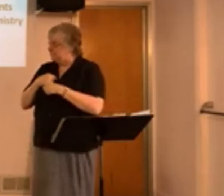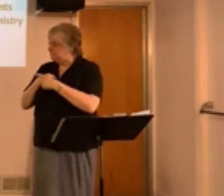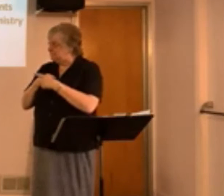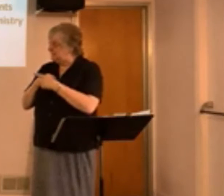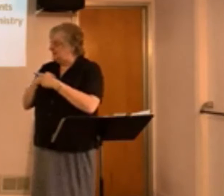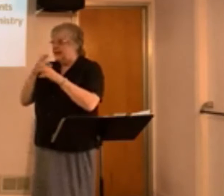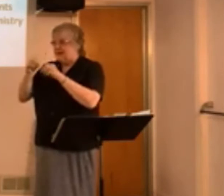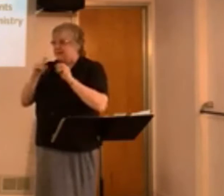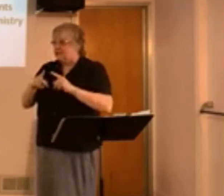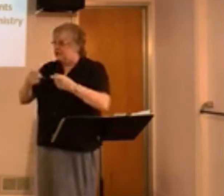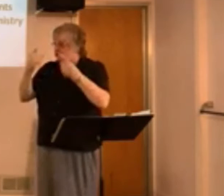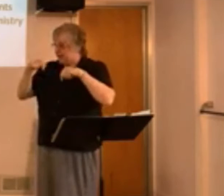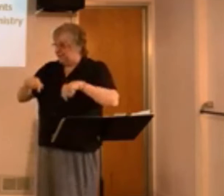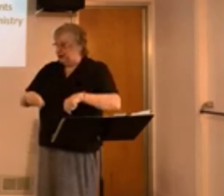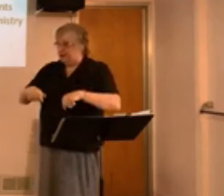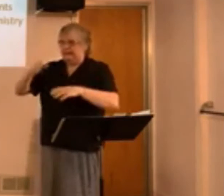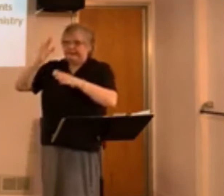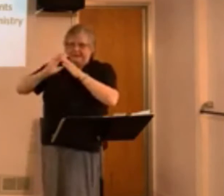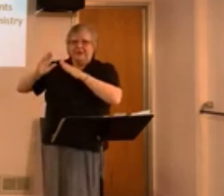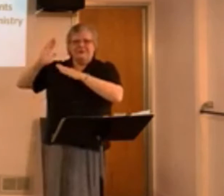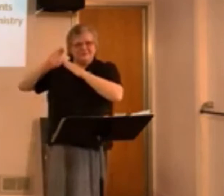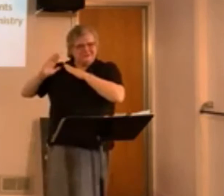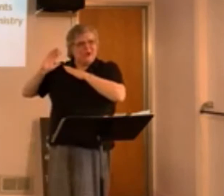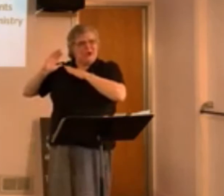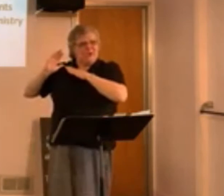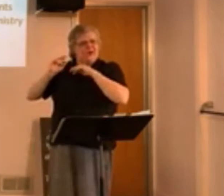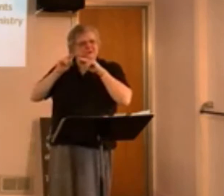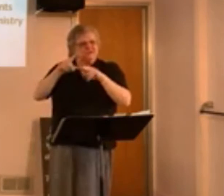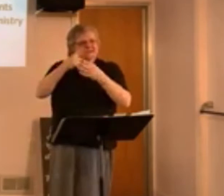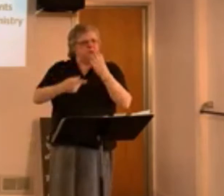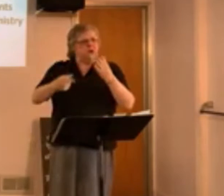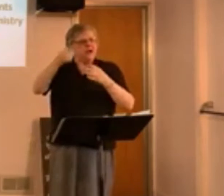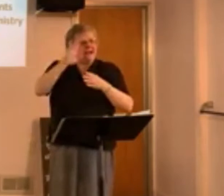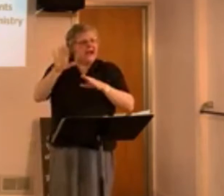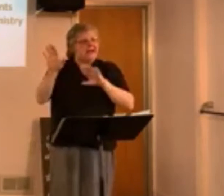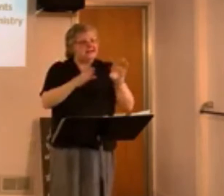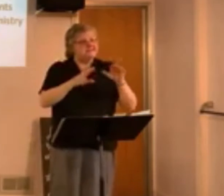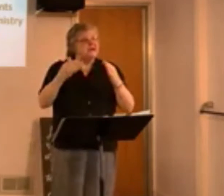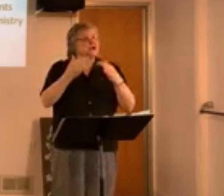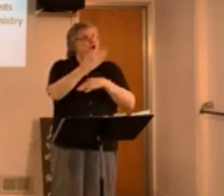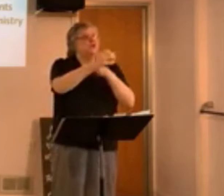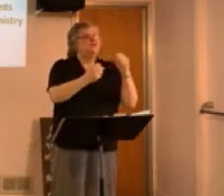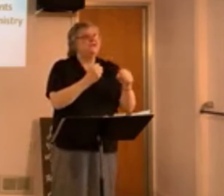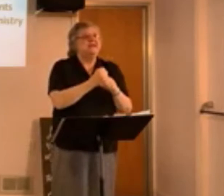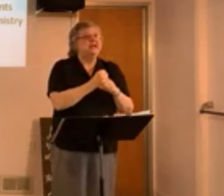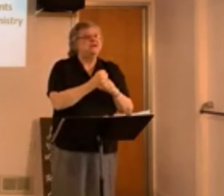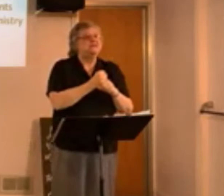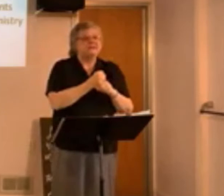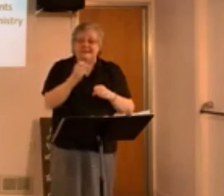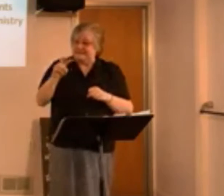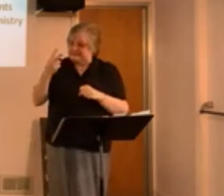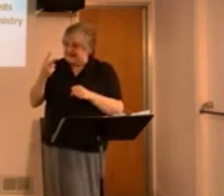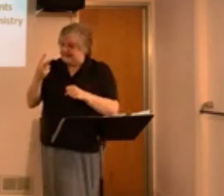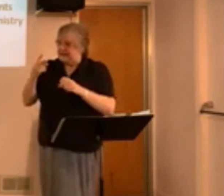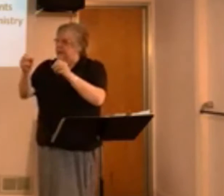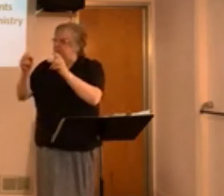to come so many years ago and to see what God has done over the years, Secondly, the privilege of working with our